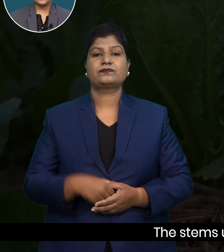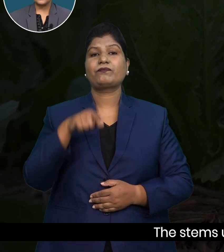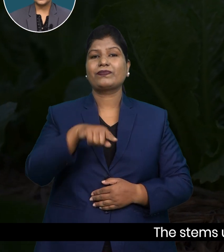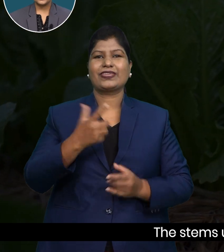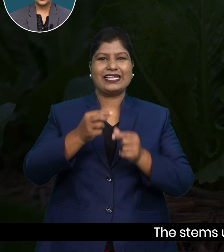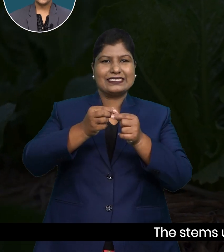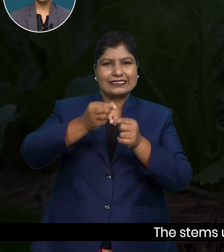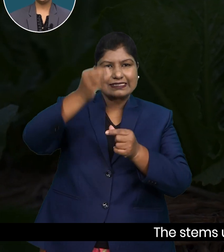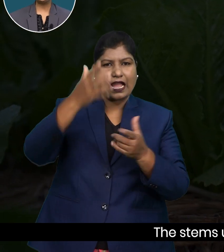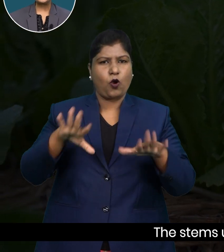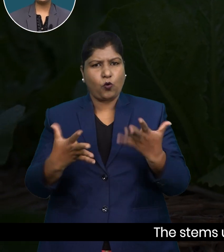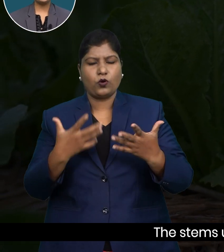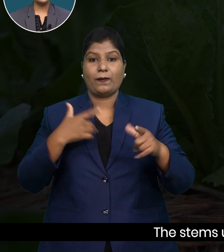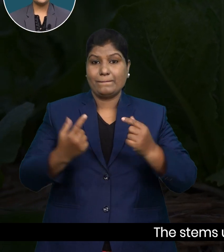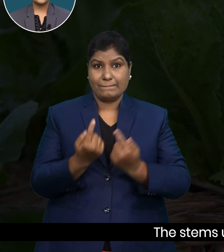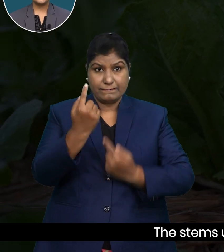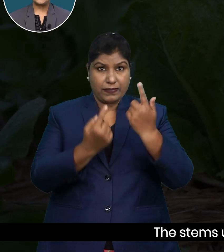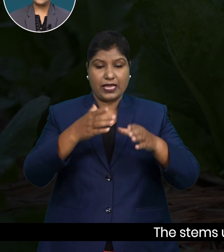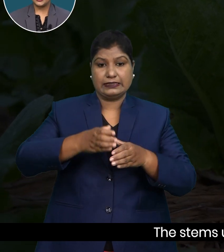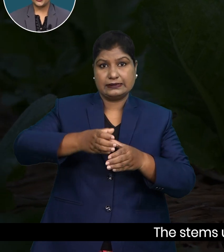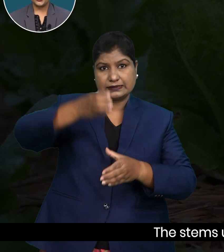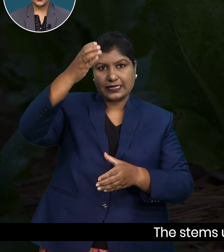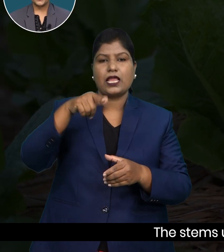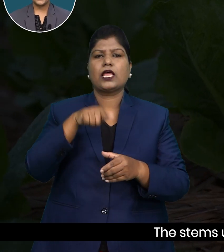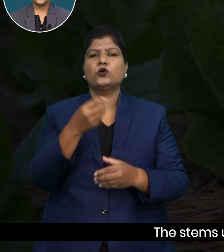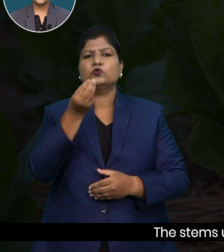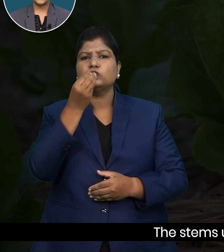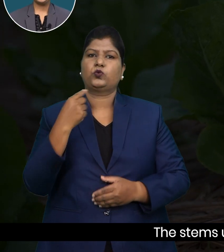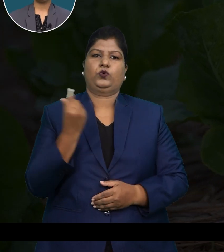The stems used as food include